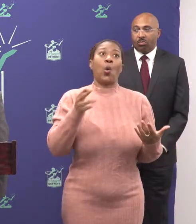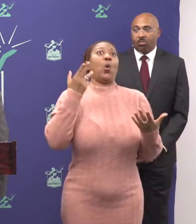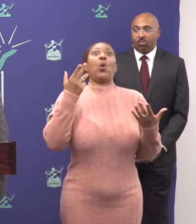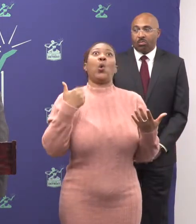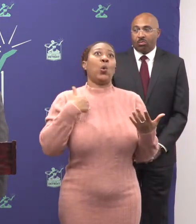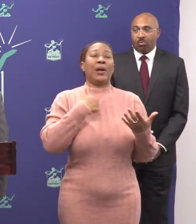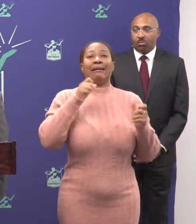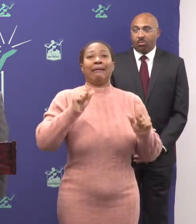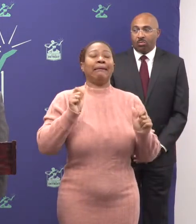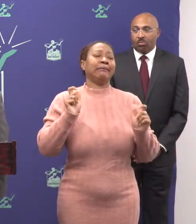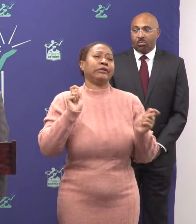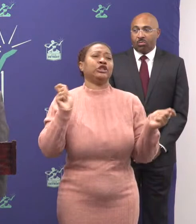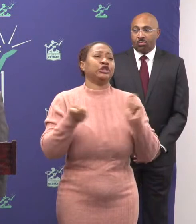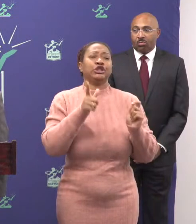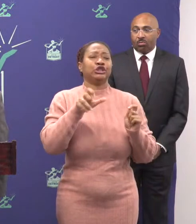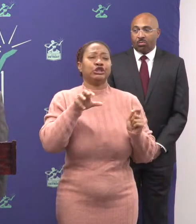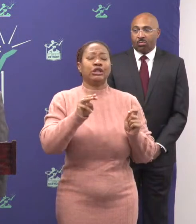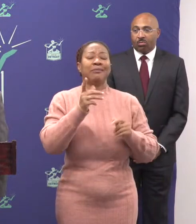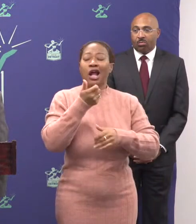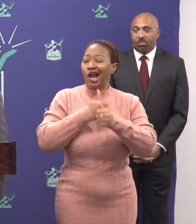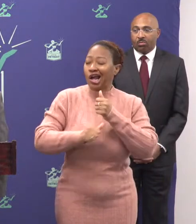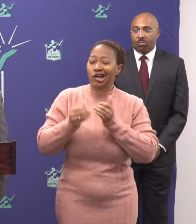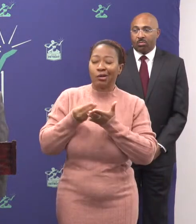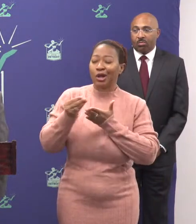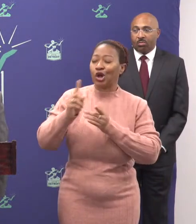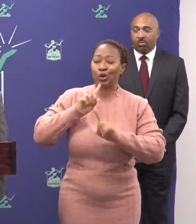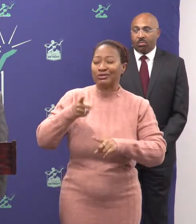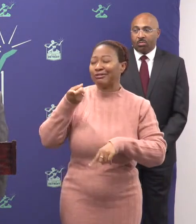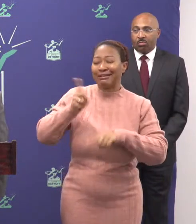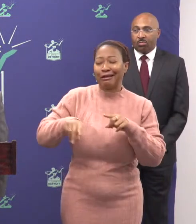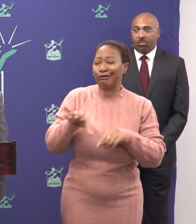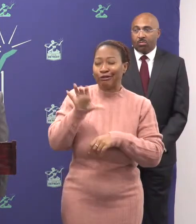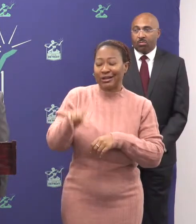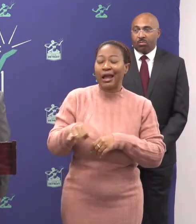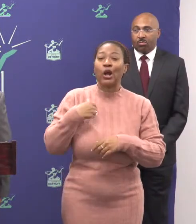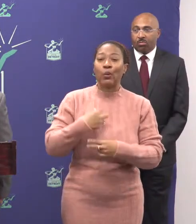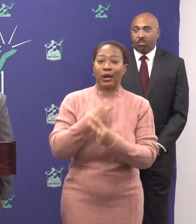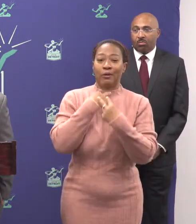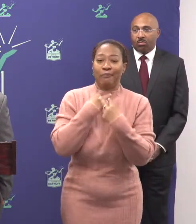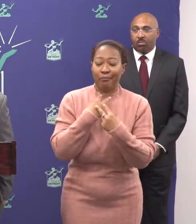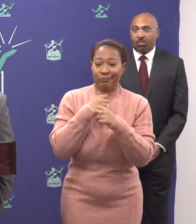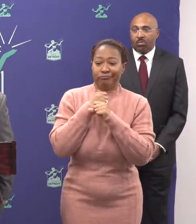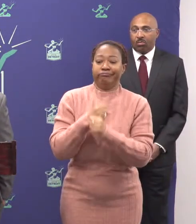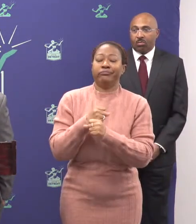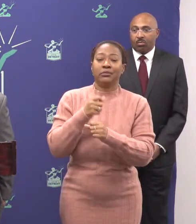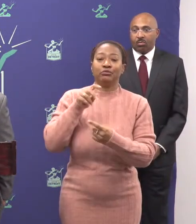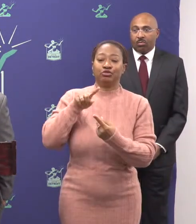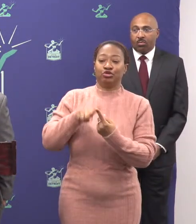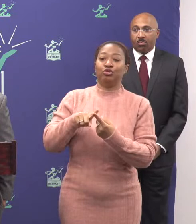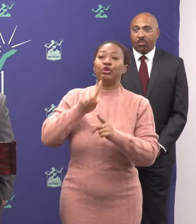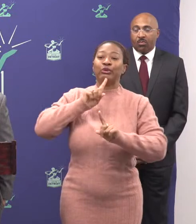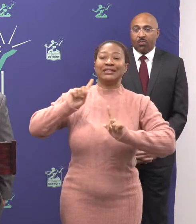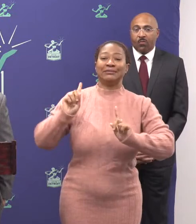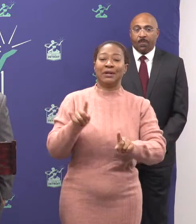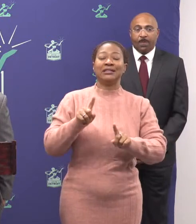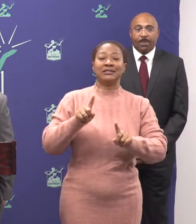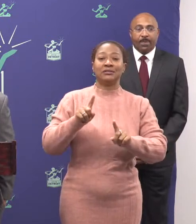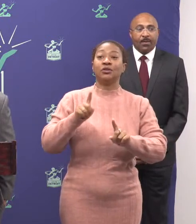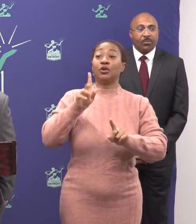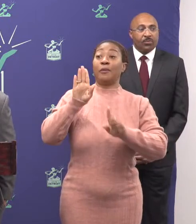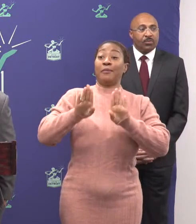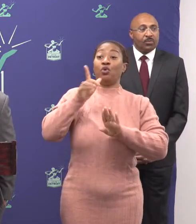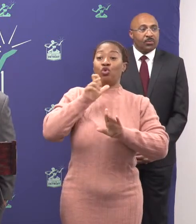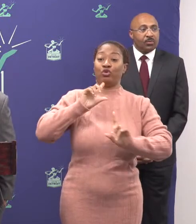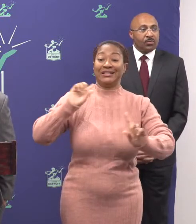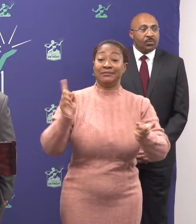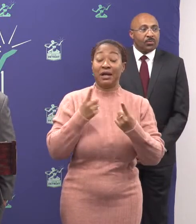let's change some terms. Under the procurement ordinance, you can't do that. We were bound to the responsive bidders that we had. We submitted